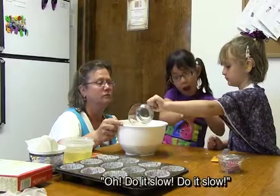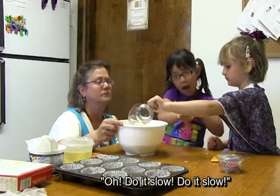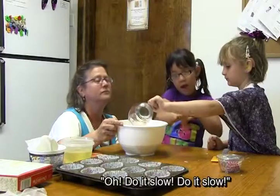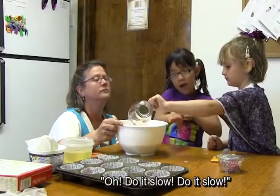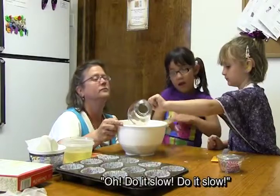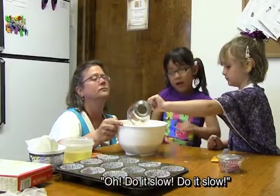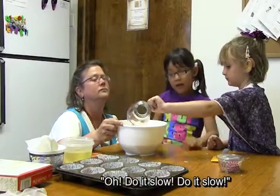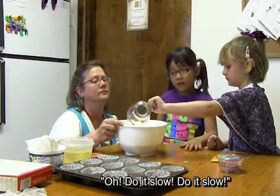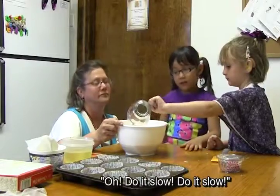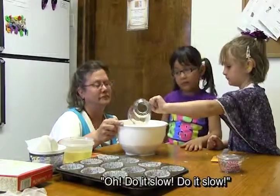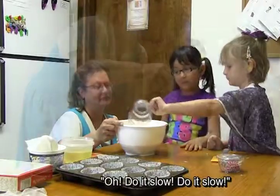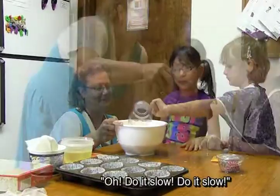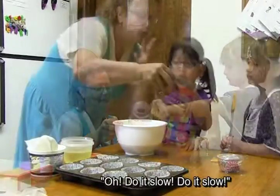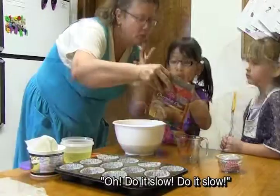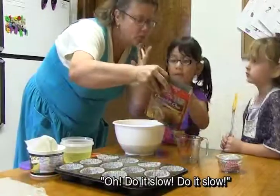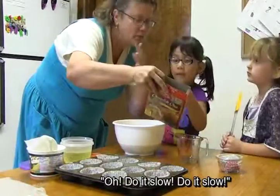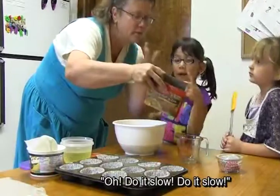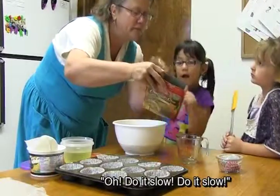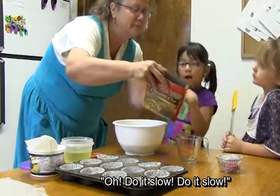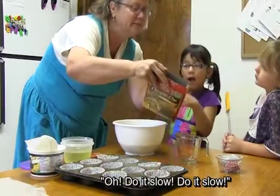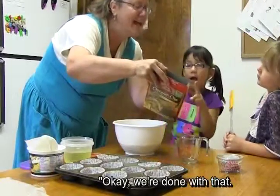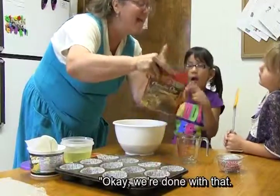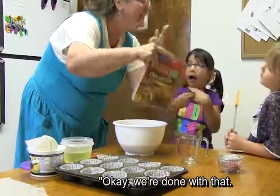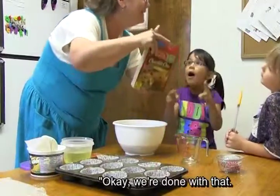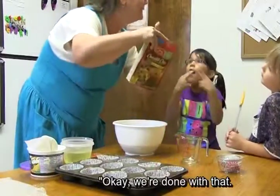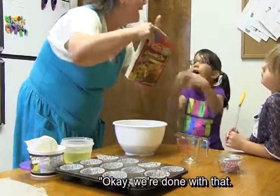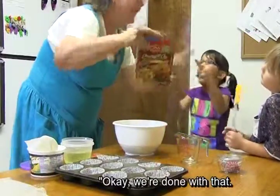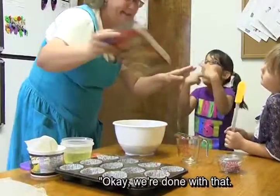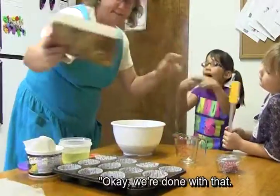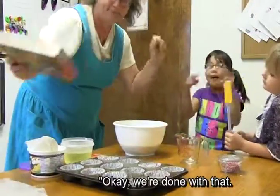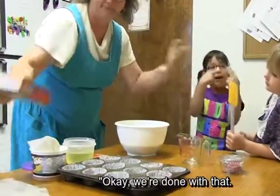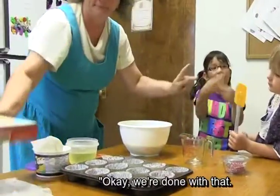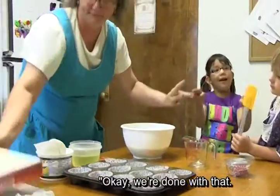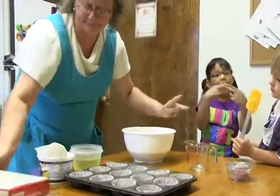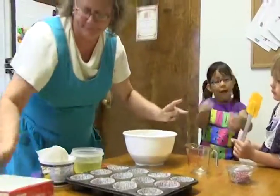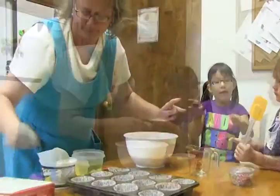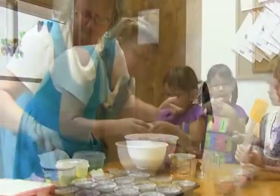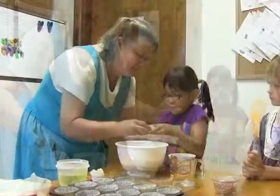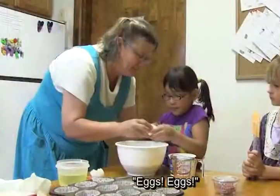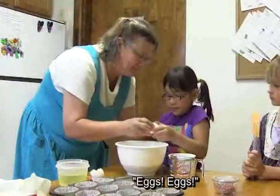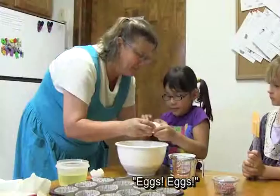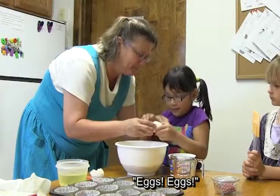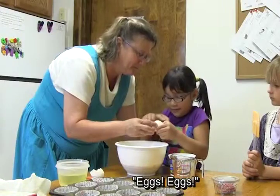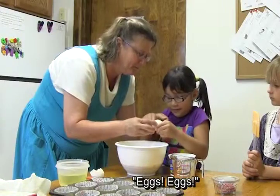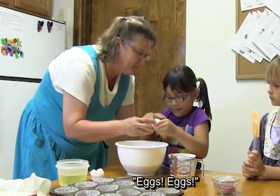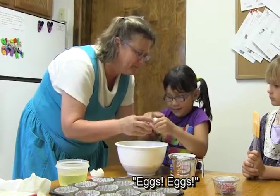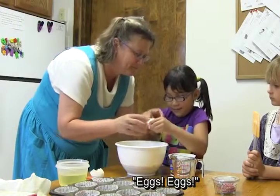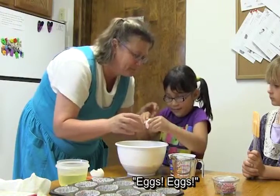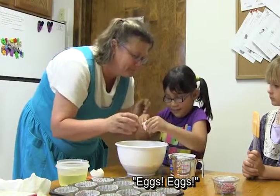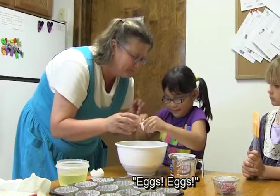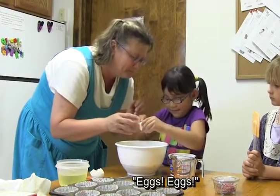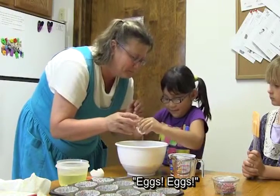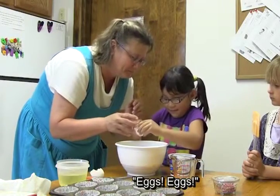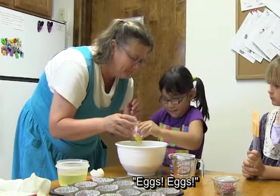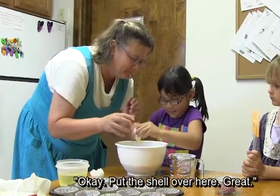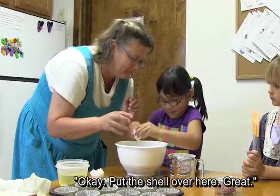Do it slow, do it slow. Good. Okay, we're done with that. Eggs, eggs. Okay.